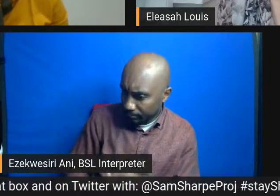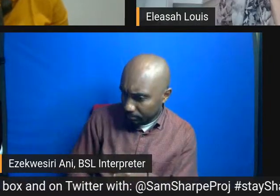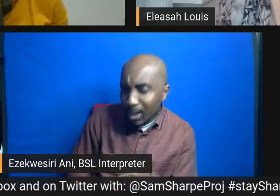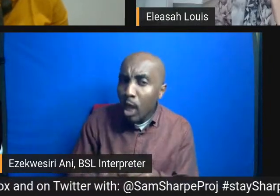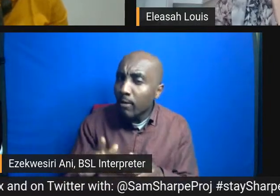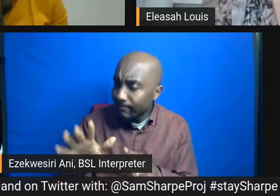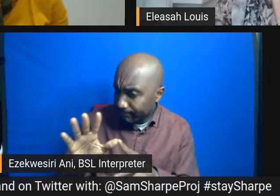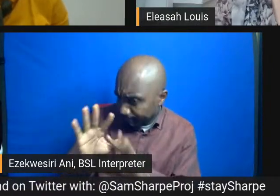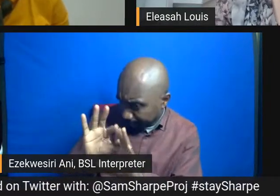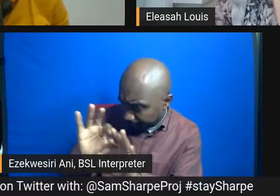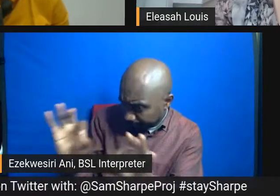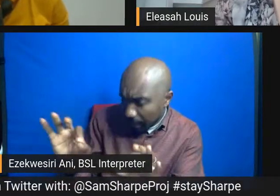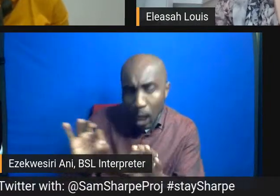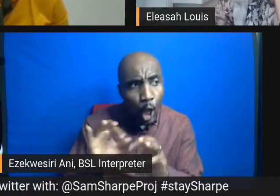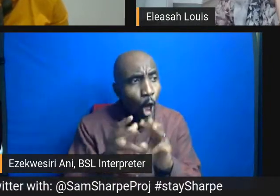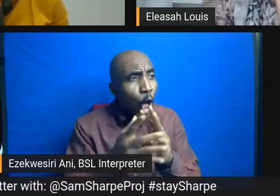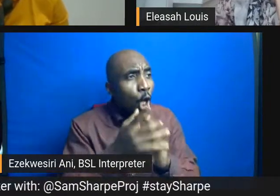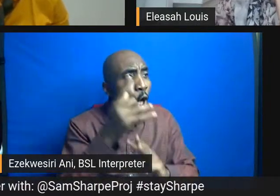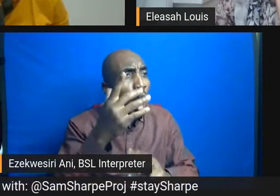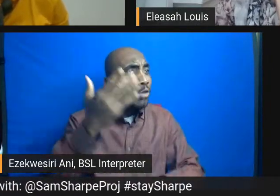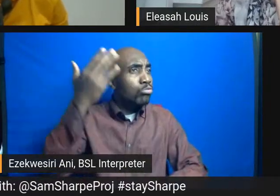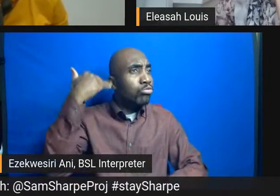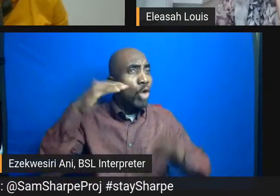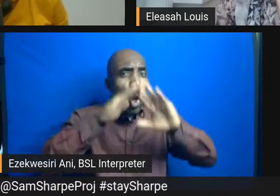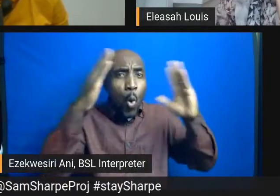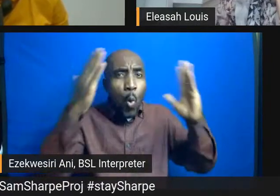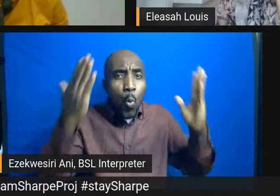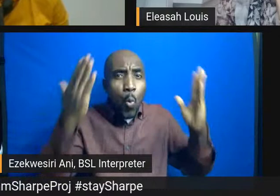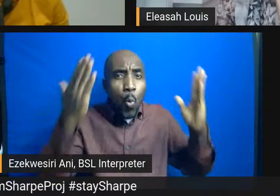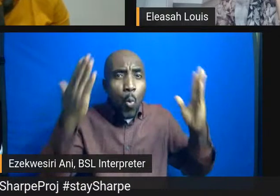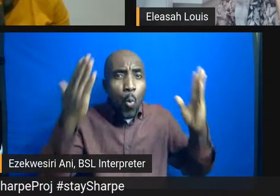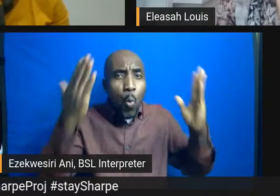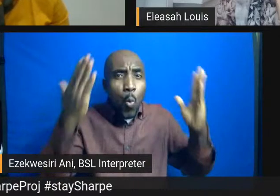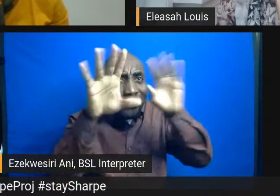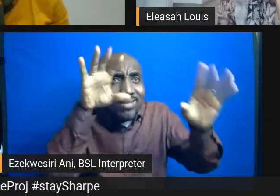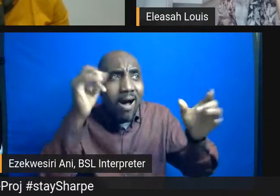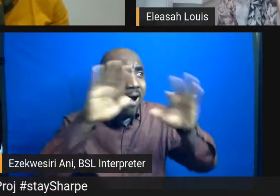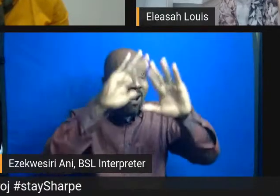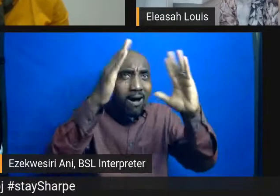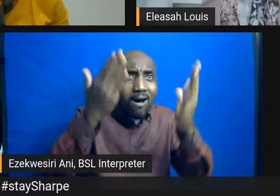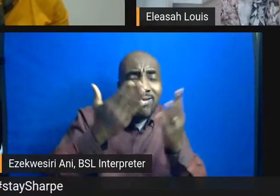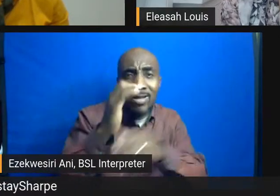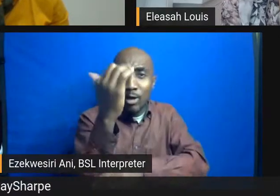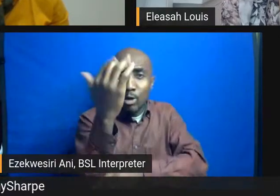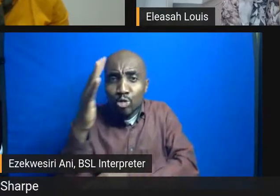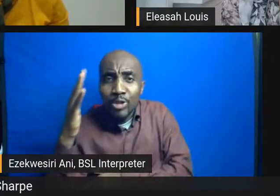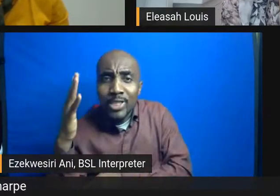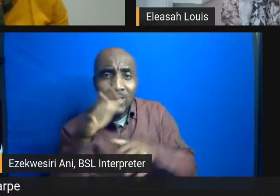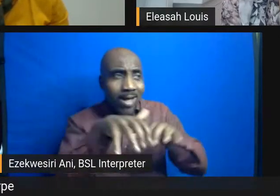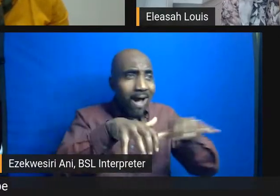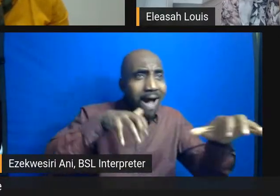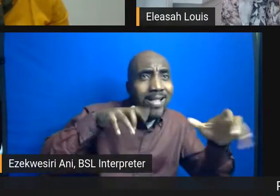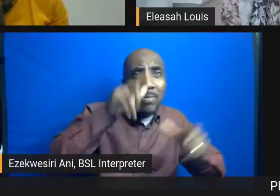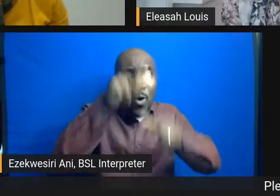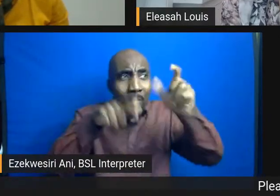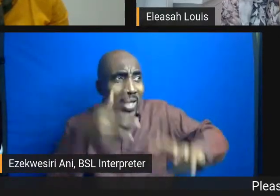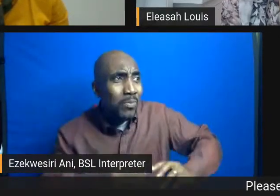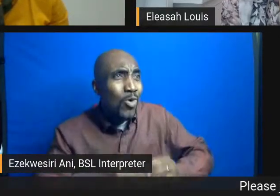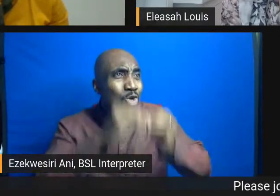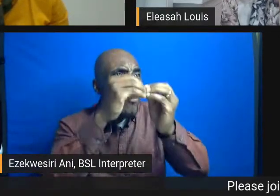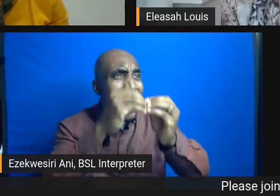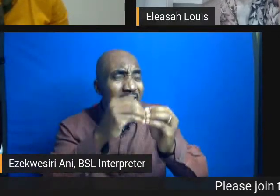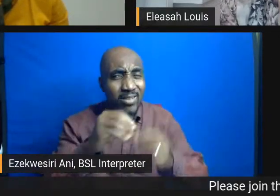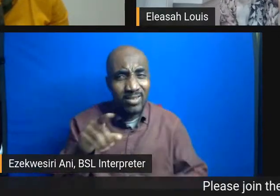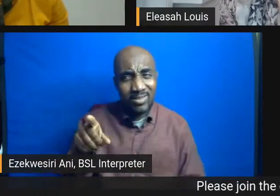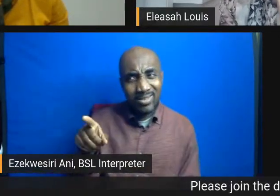world and everything in it, it's striking that he talks about and